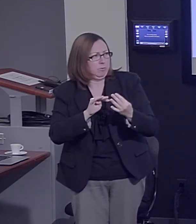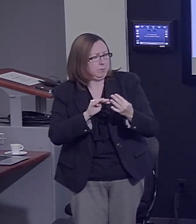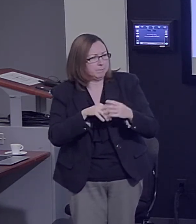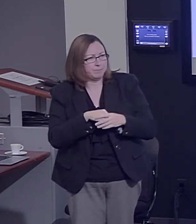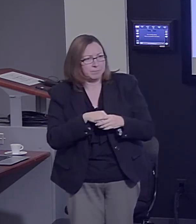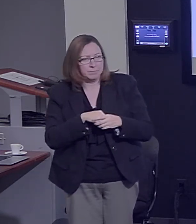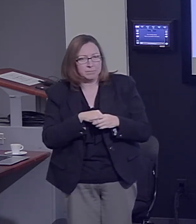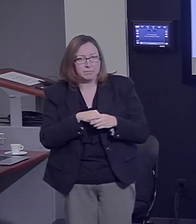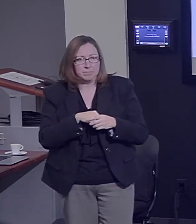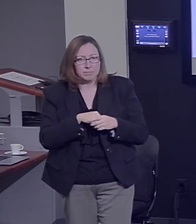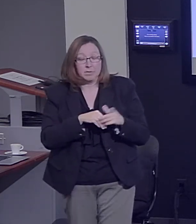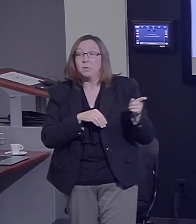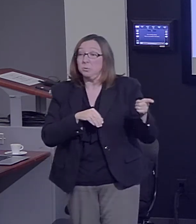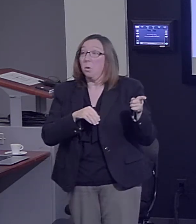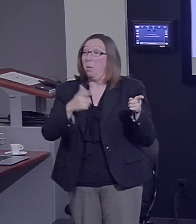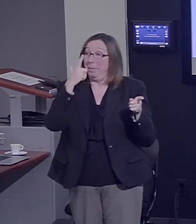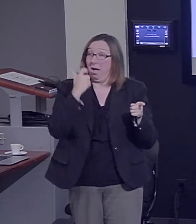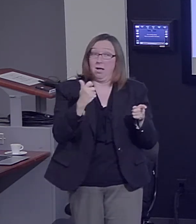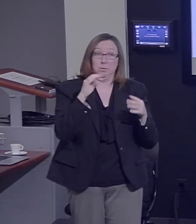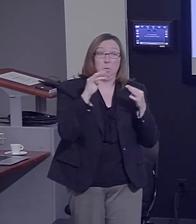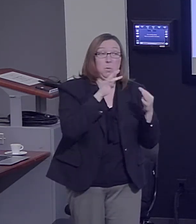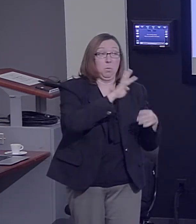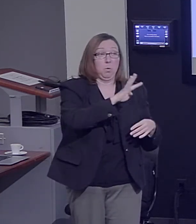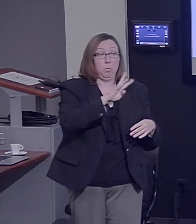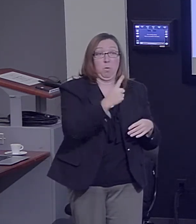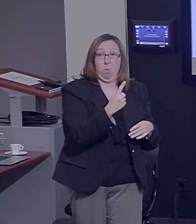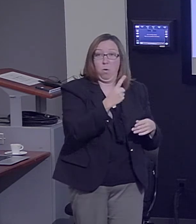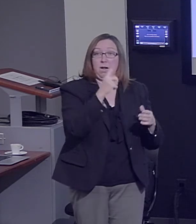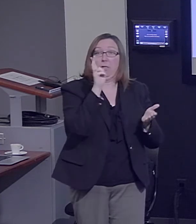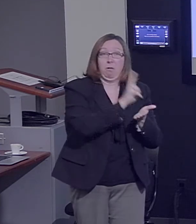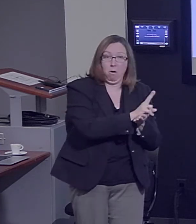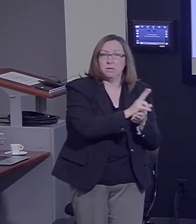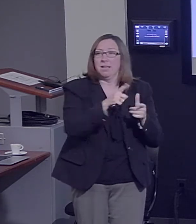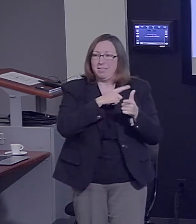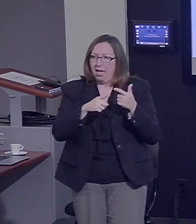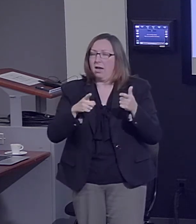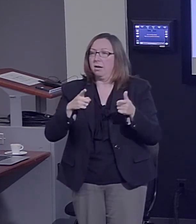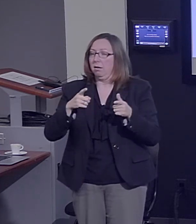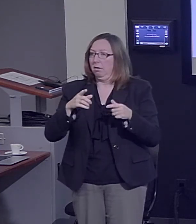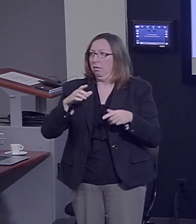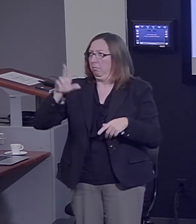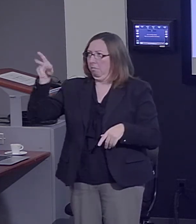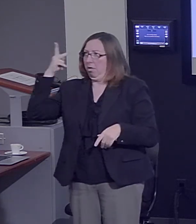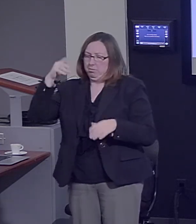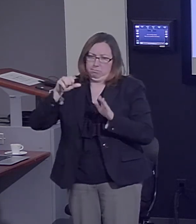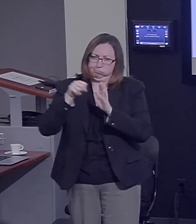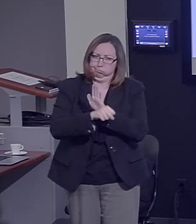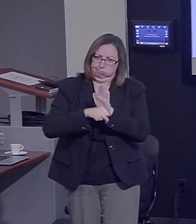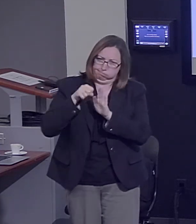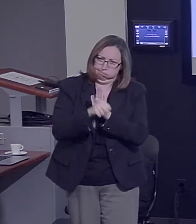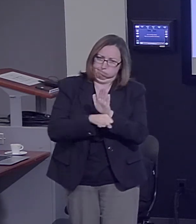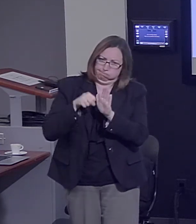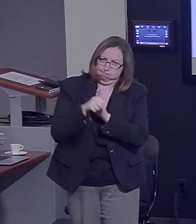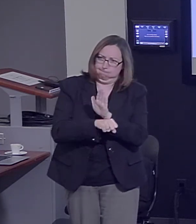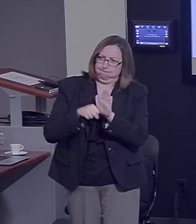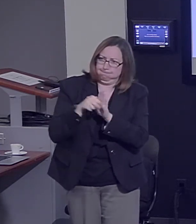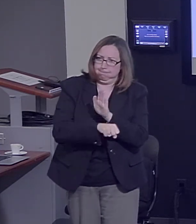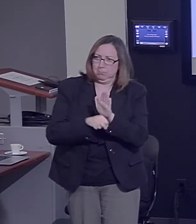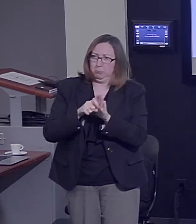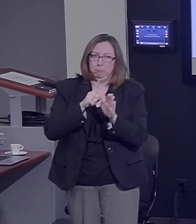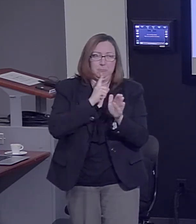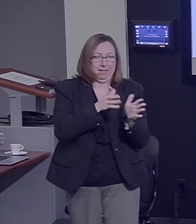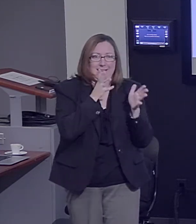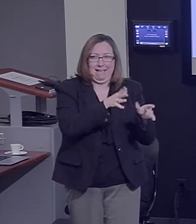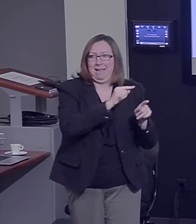us, and the traitors are the Jews. So they are traitors, and so they are practically, the term which has